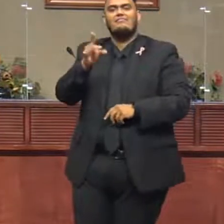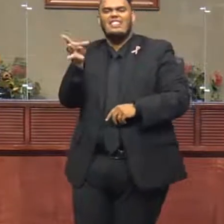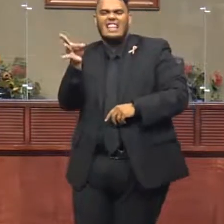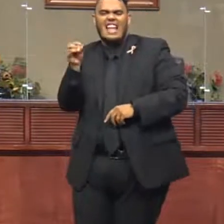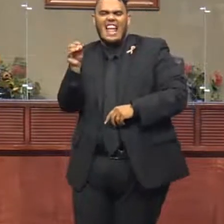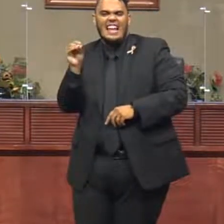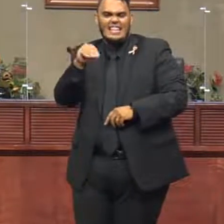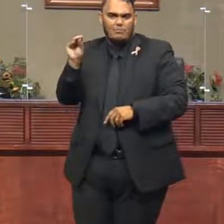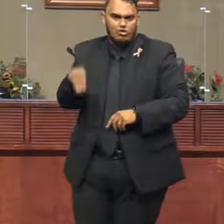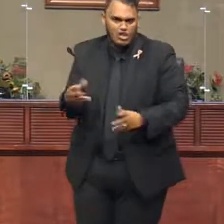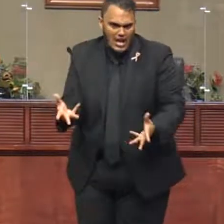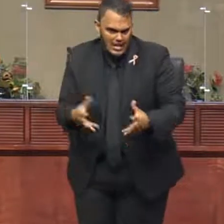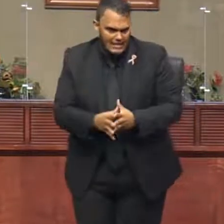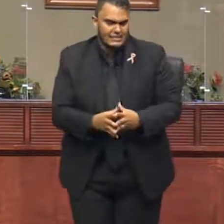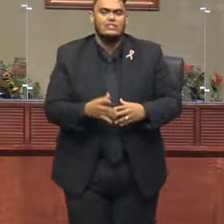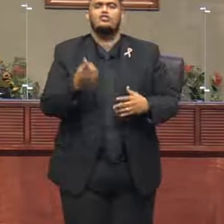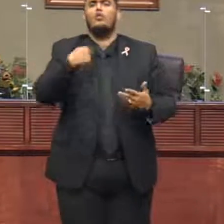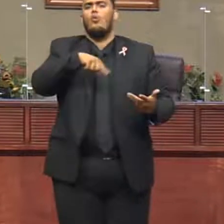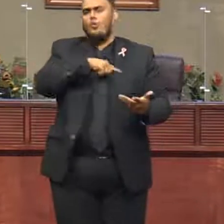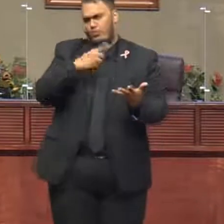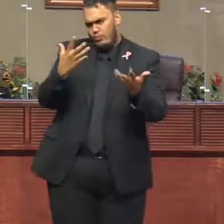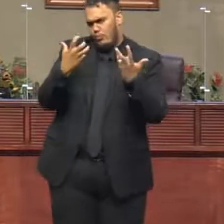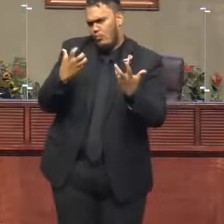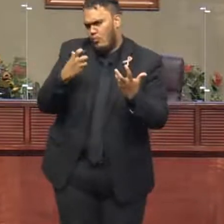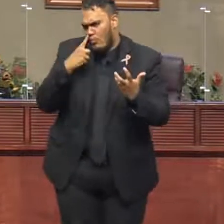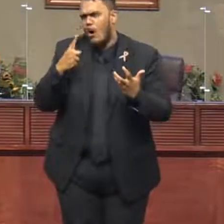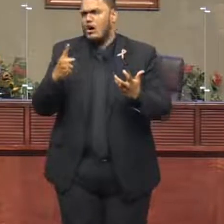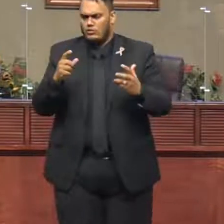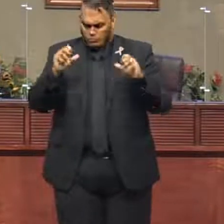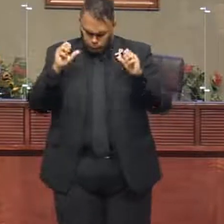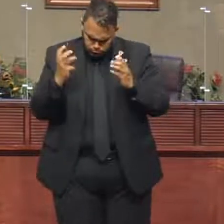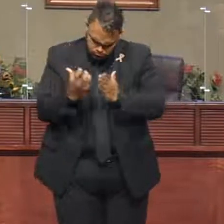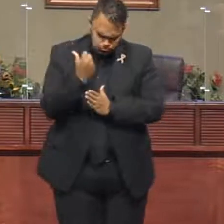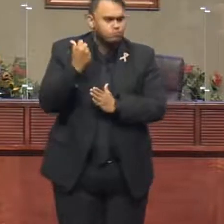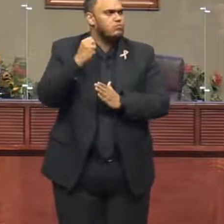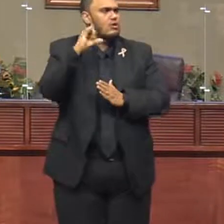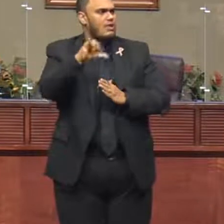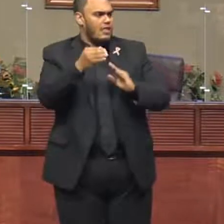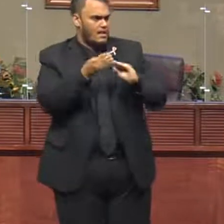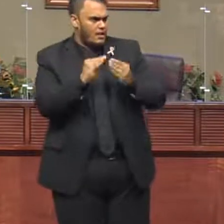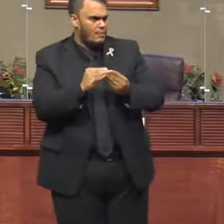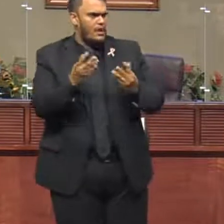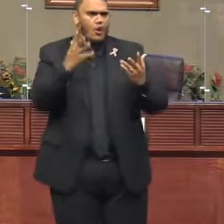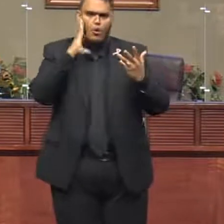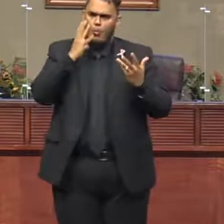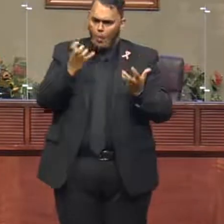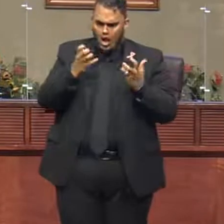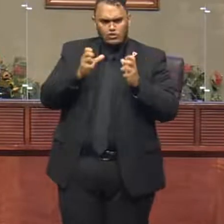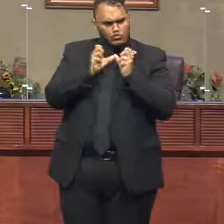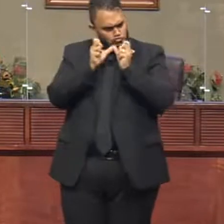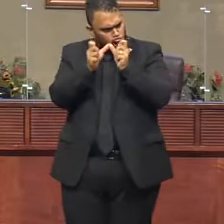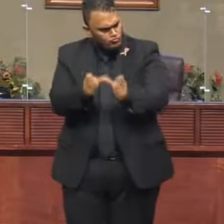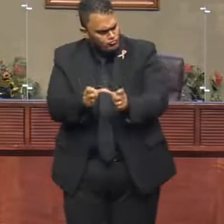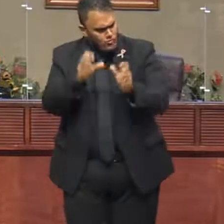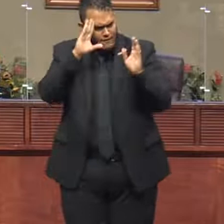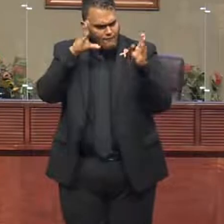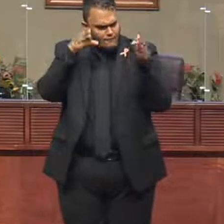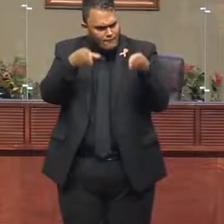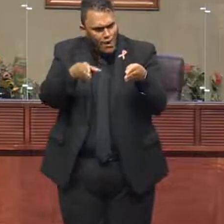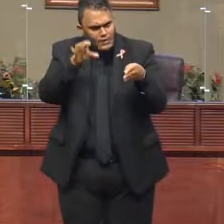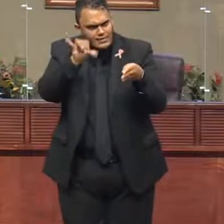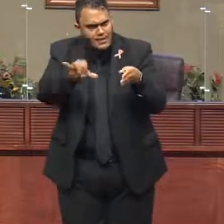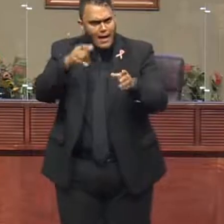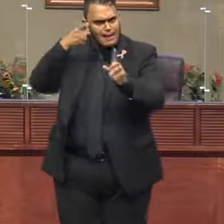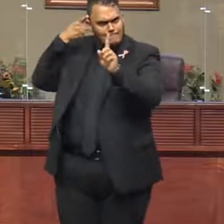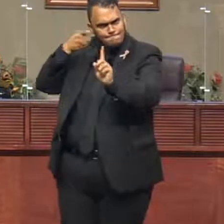number, or had a ways to go to reach that number. And we will continue to be focused on that effort, and you will see us